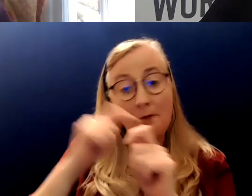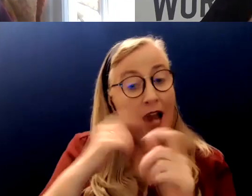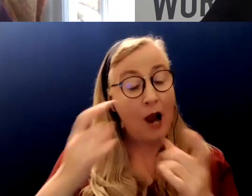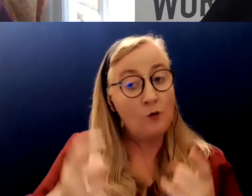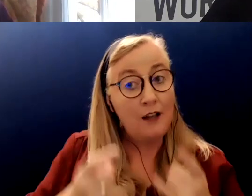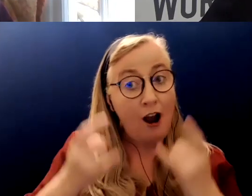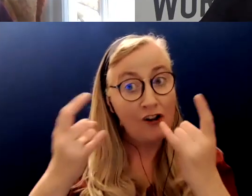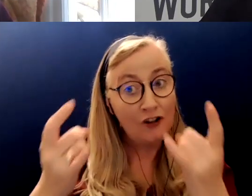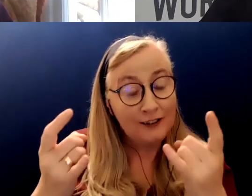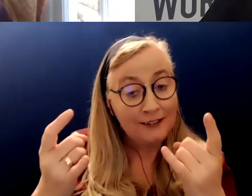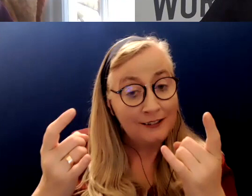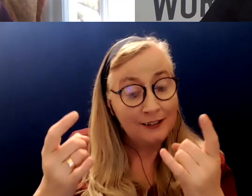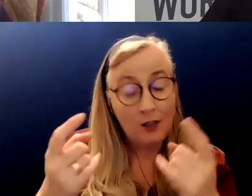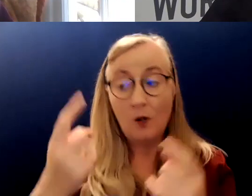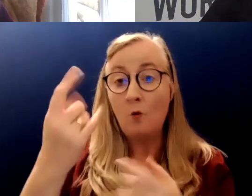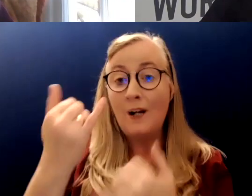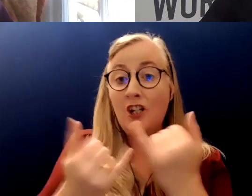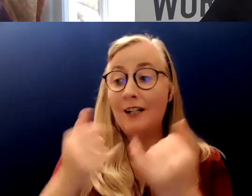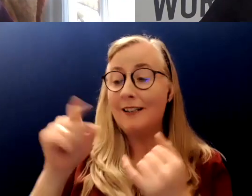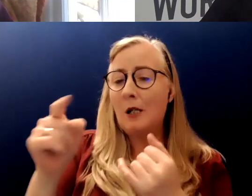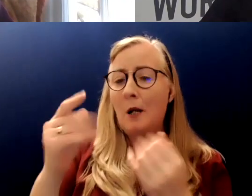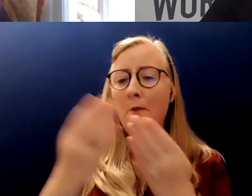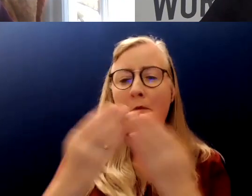year at a board meeting,